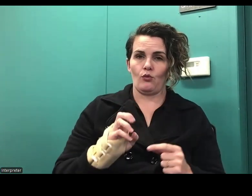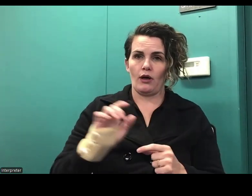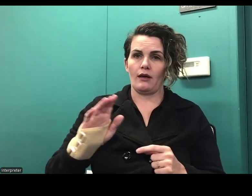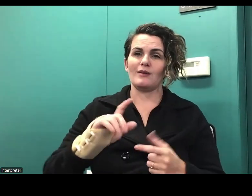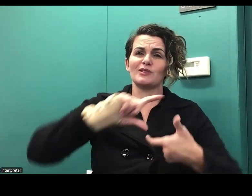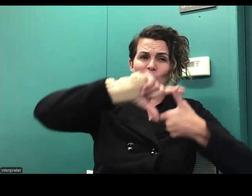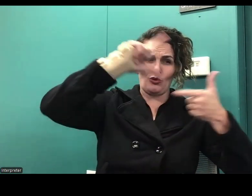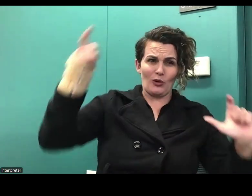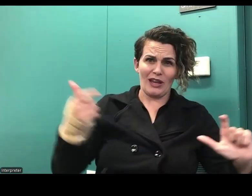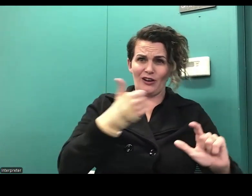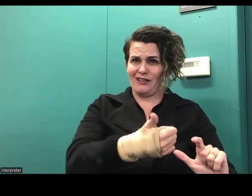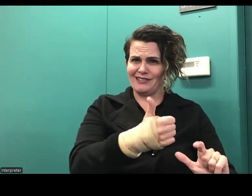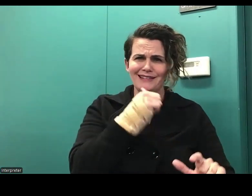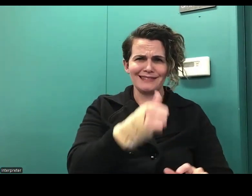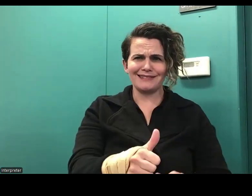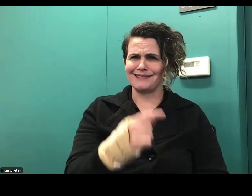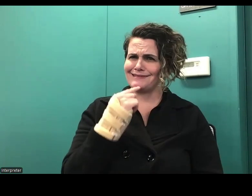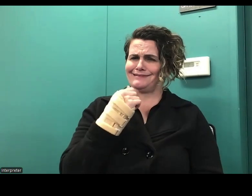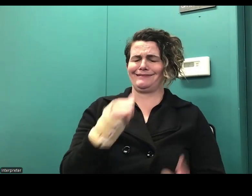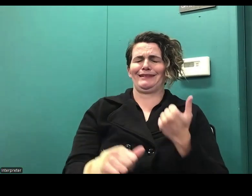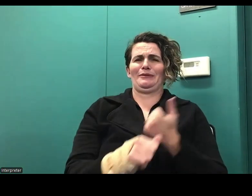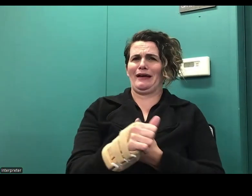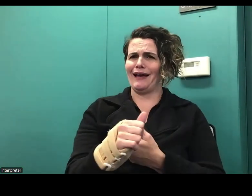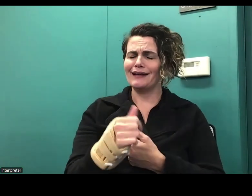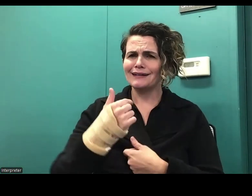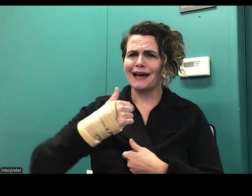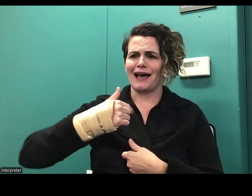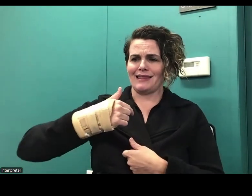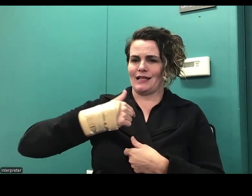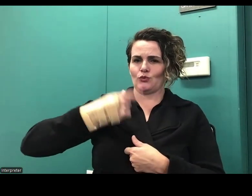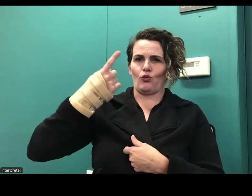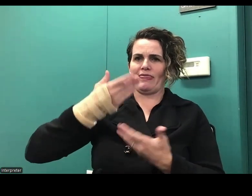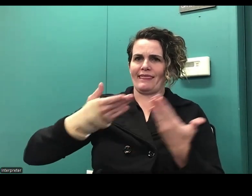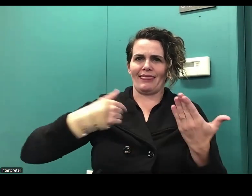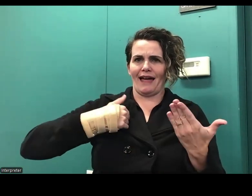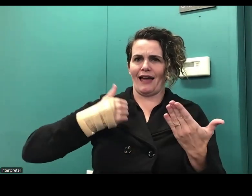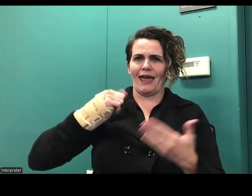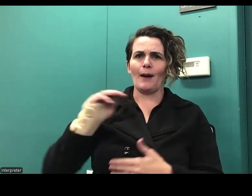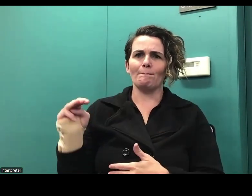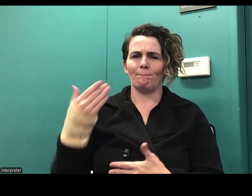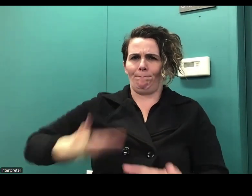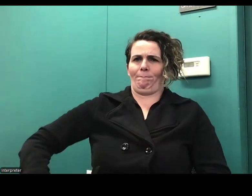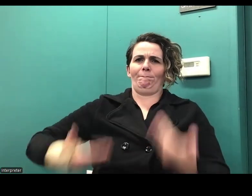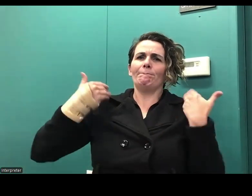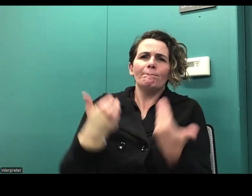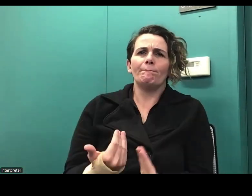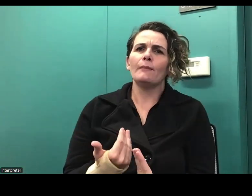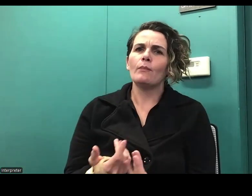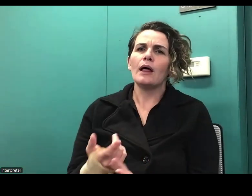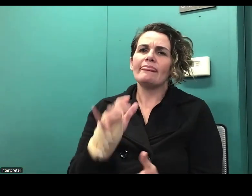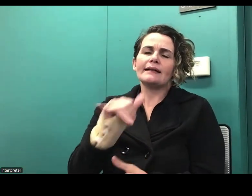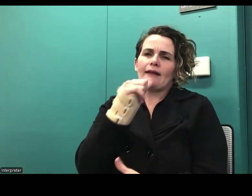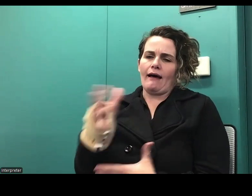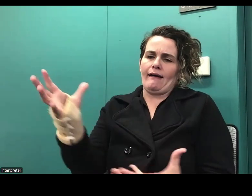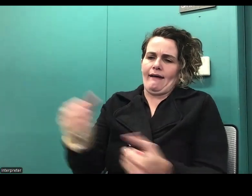serious threat to me, just saying. It's just who I am. One of the things I am. Don't think that that's everything I am. Don't think that's everything your student